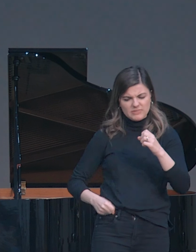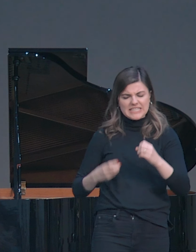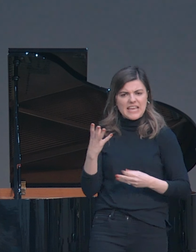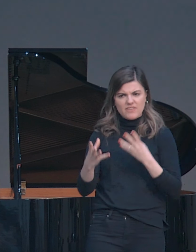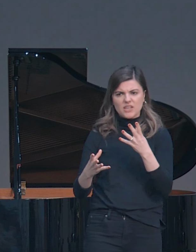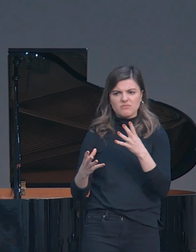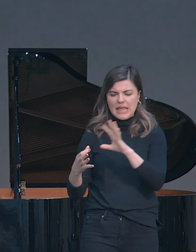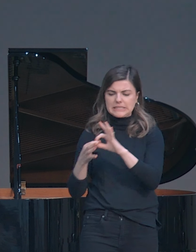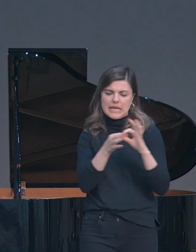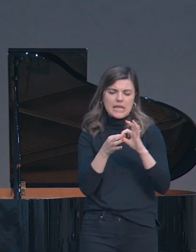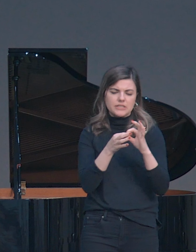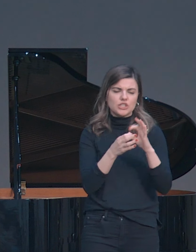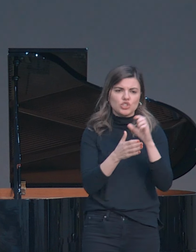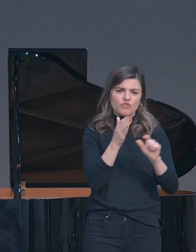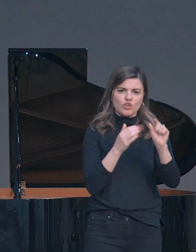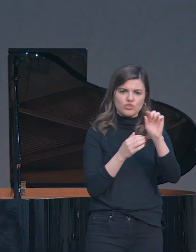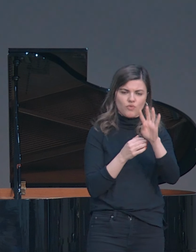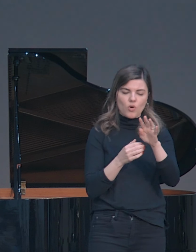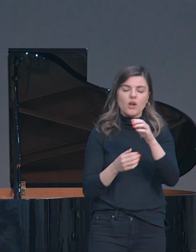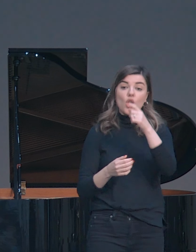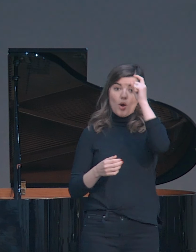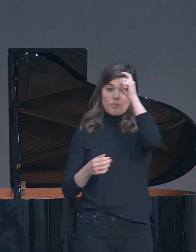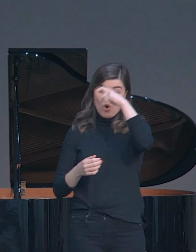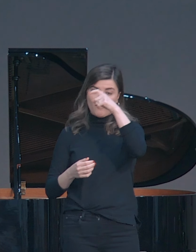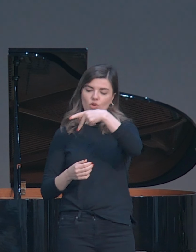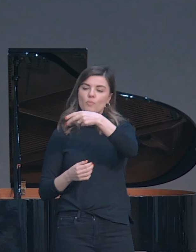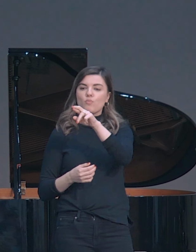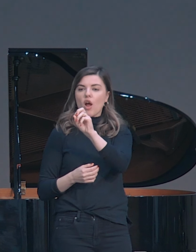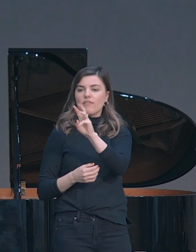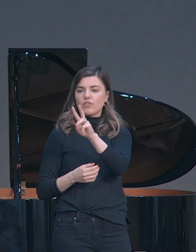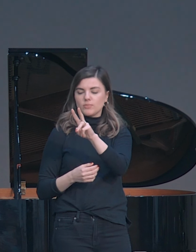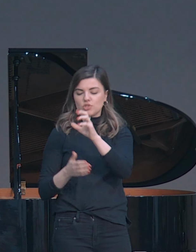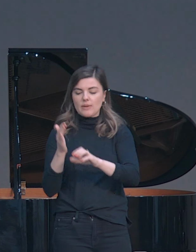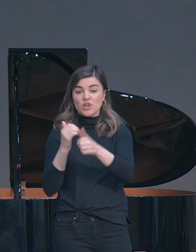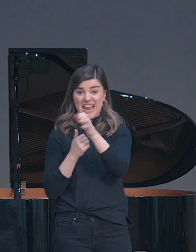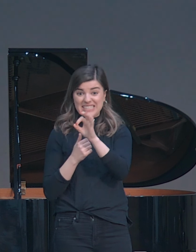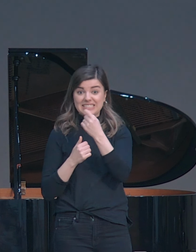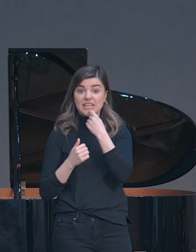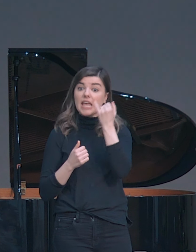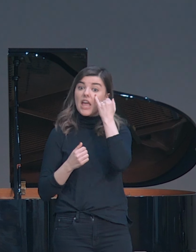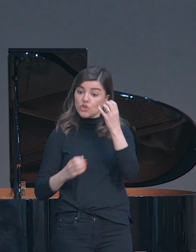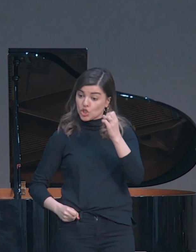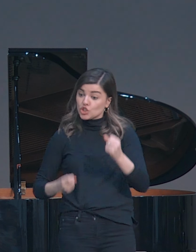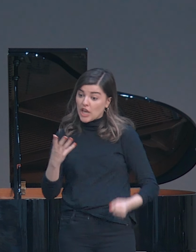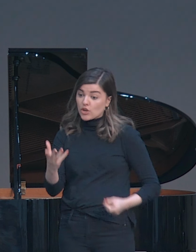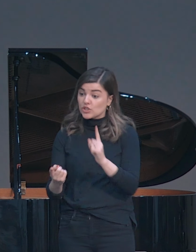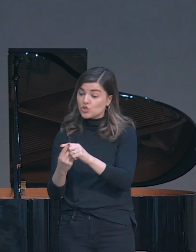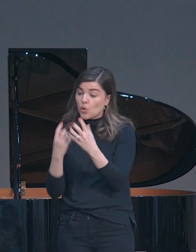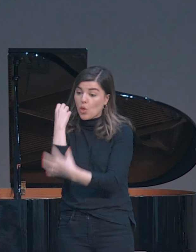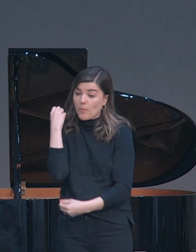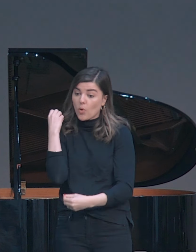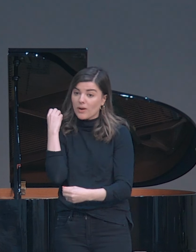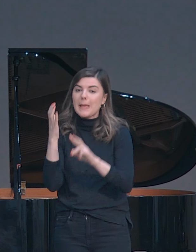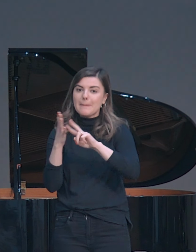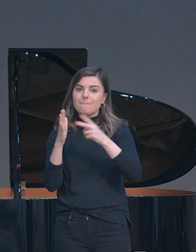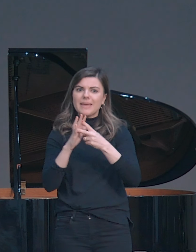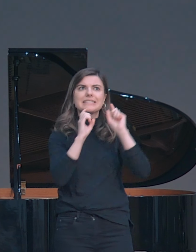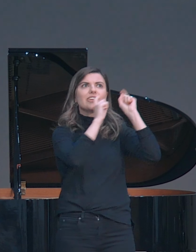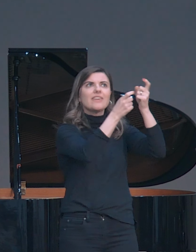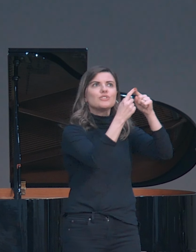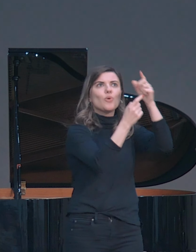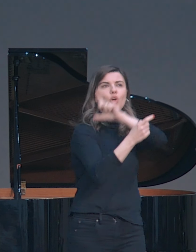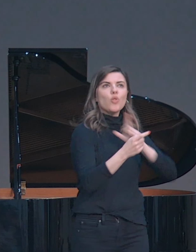to verse 4 in our passage. Proverbs 19:17 says, whoever is generous to the poor lends to the Lord, and he